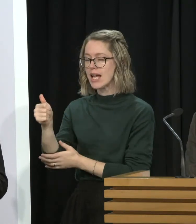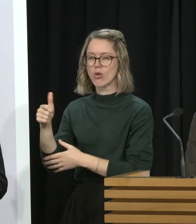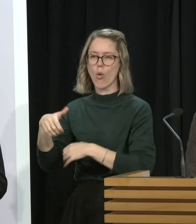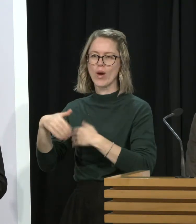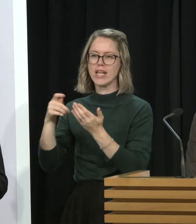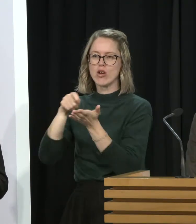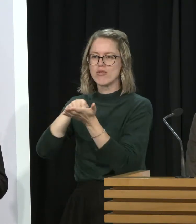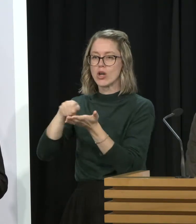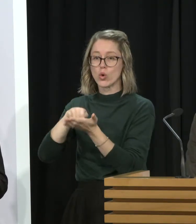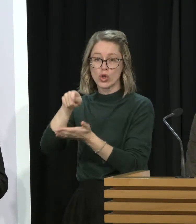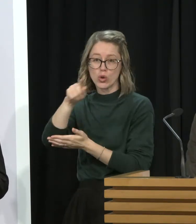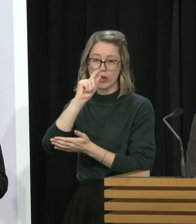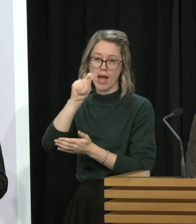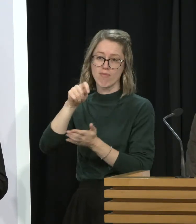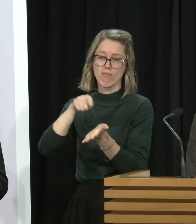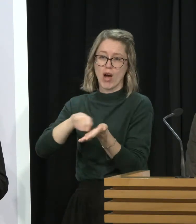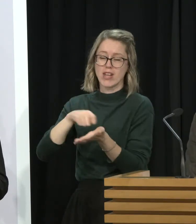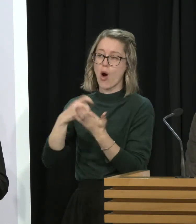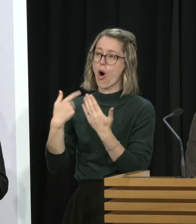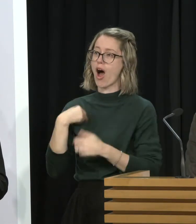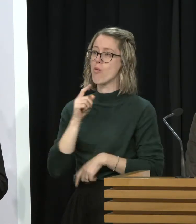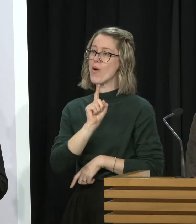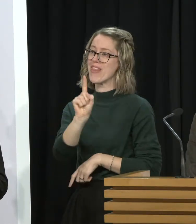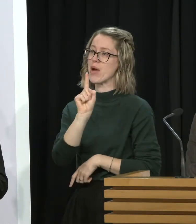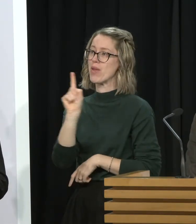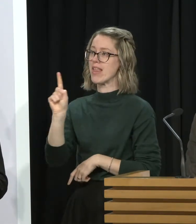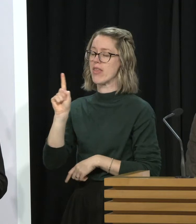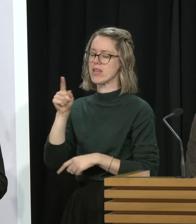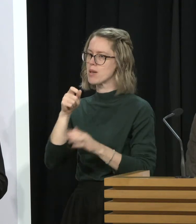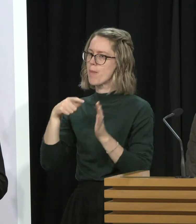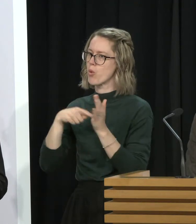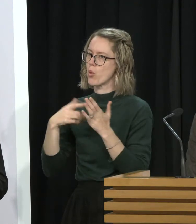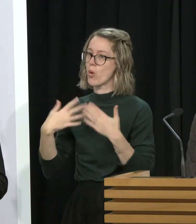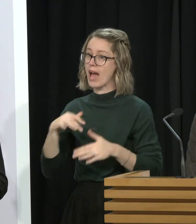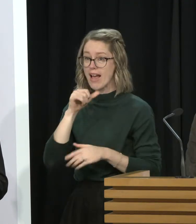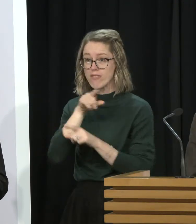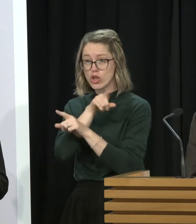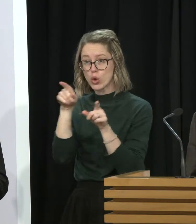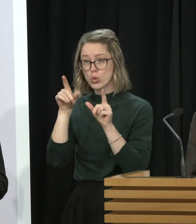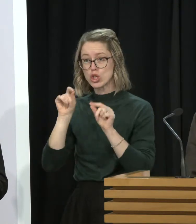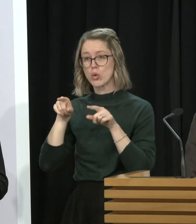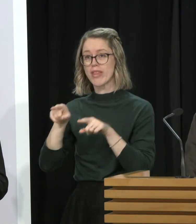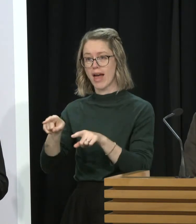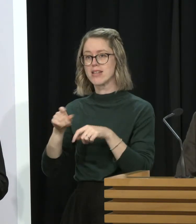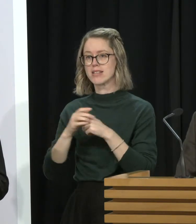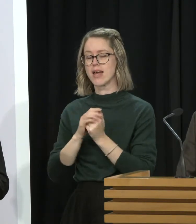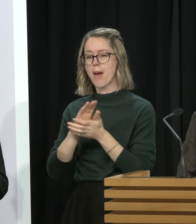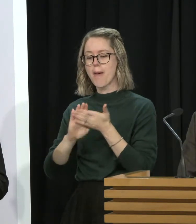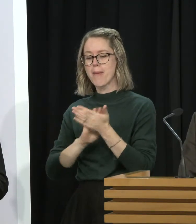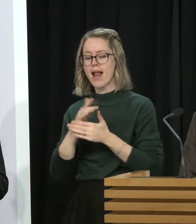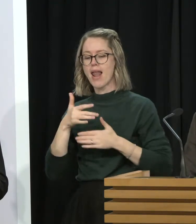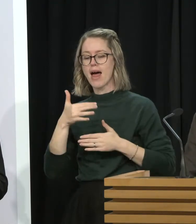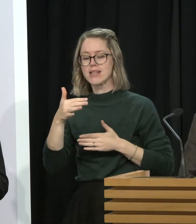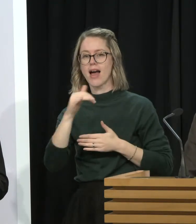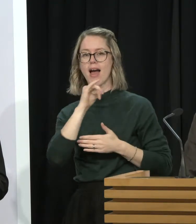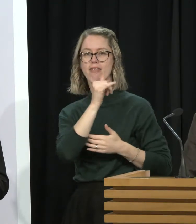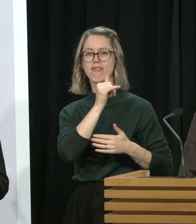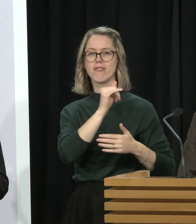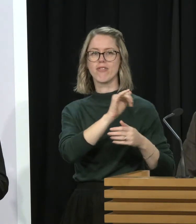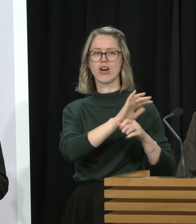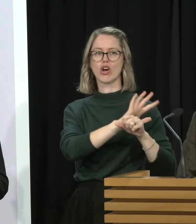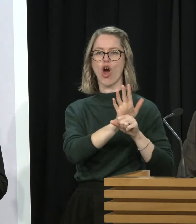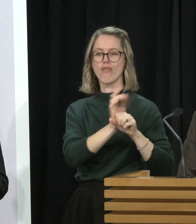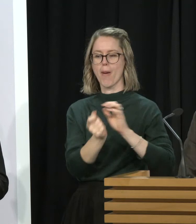form of record, even a pen and paper, is so vitally important. If people do that, then in the event that there is an incursion of